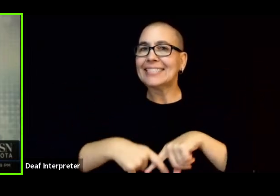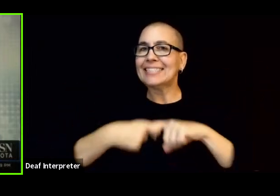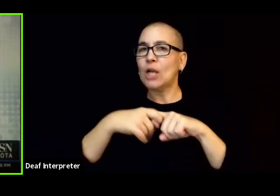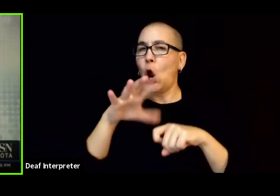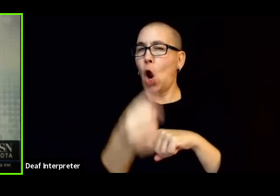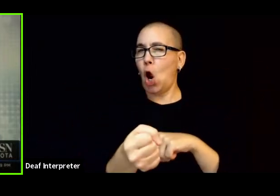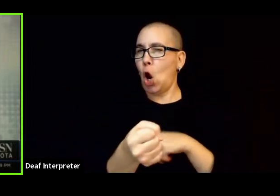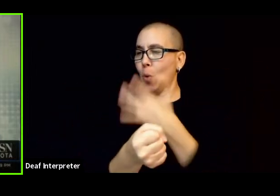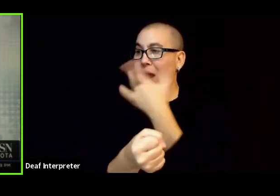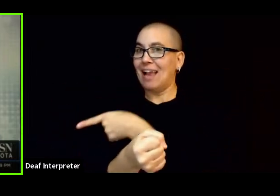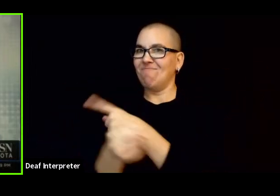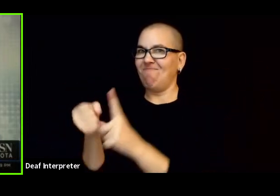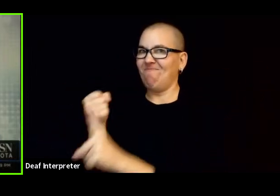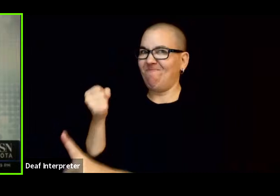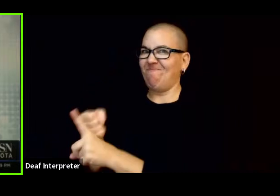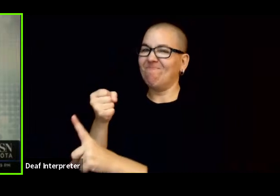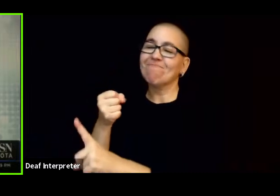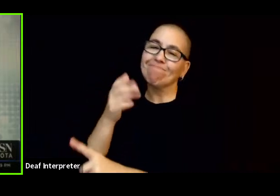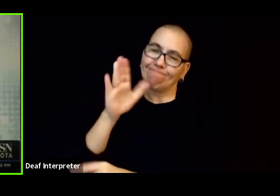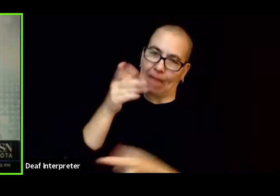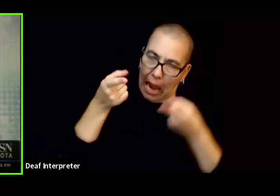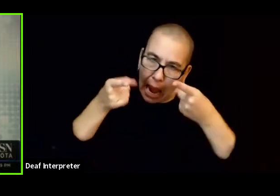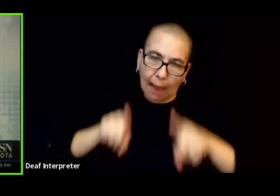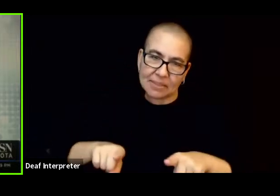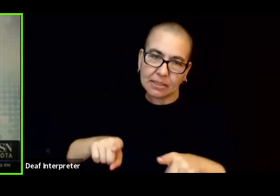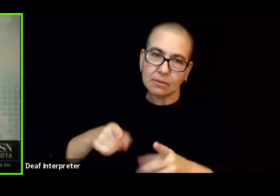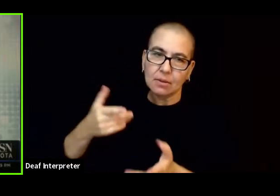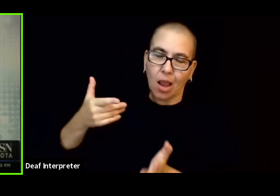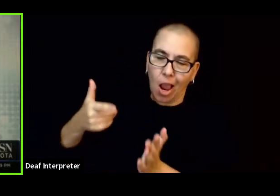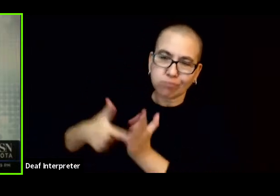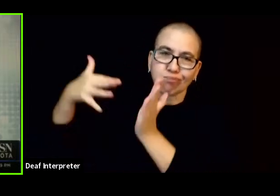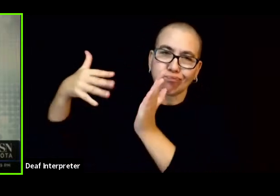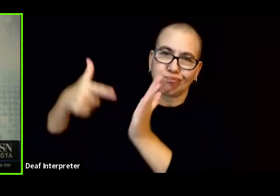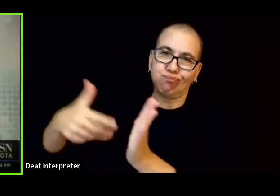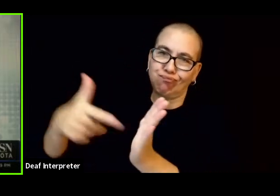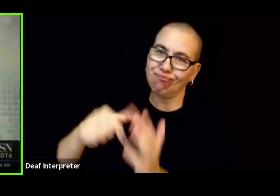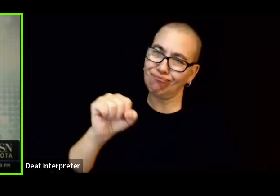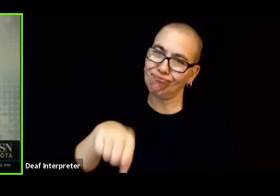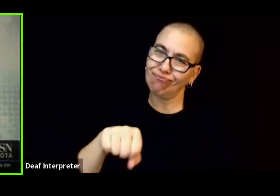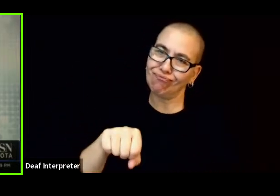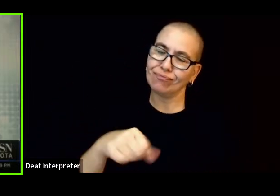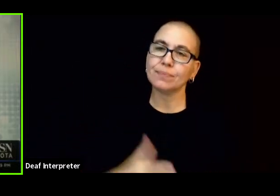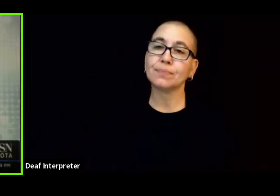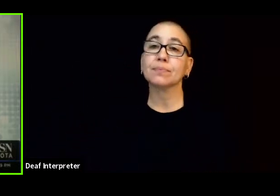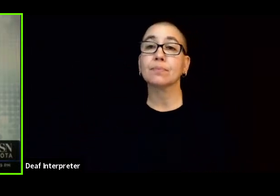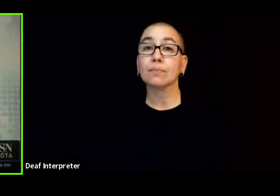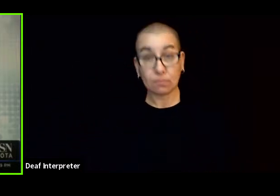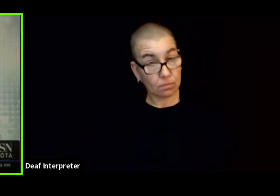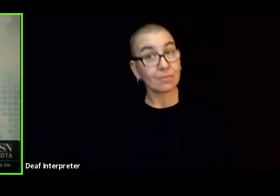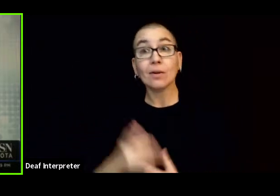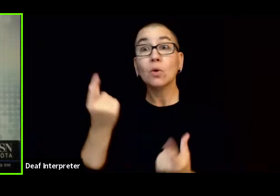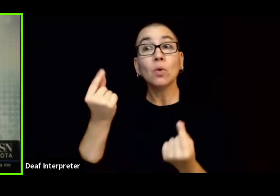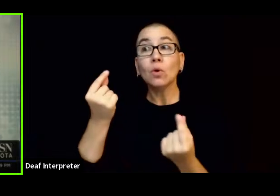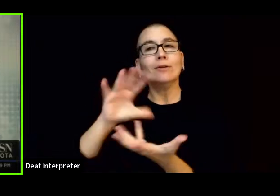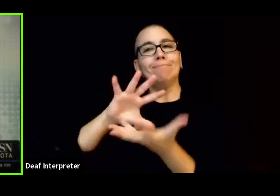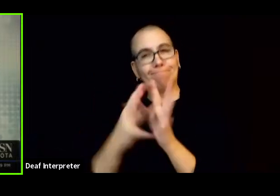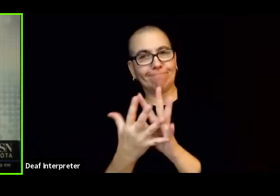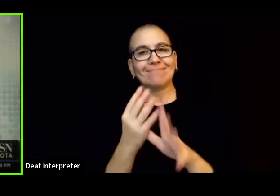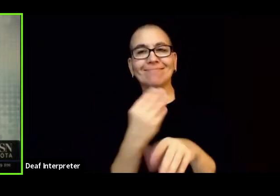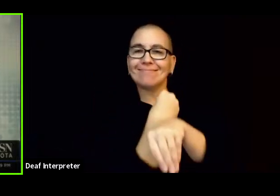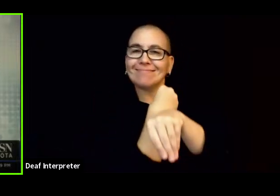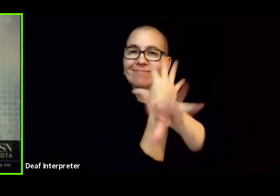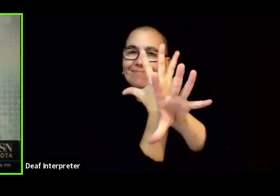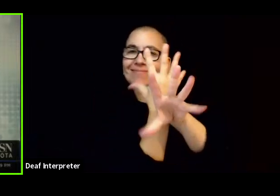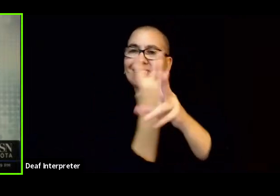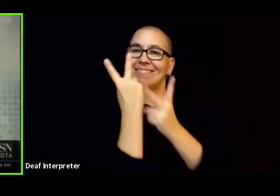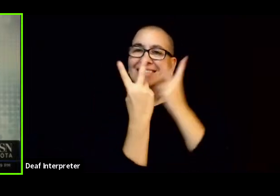staff person. We still have visitations, though, over video and our essential caregiver program. And